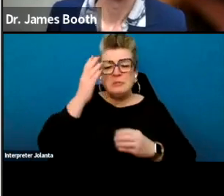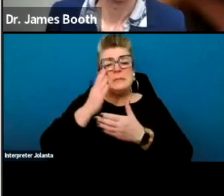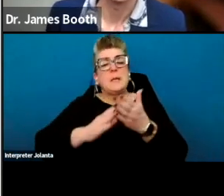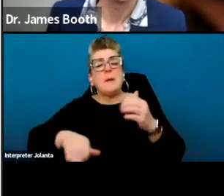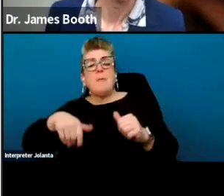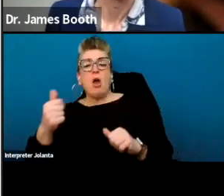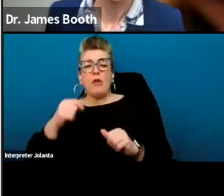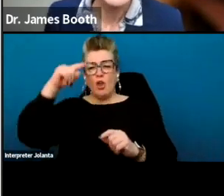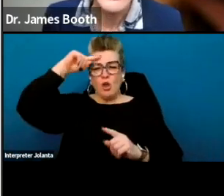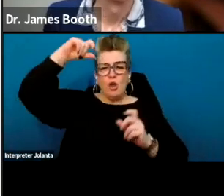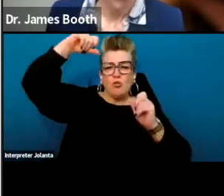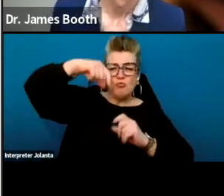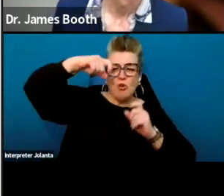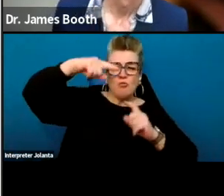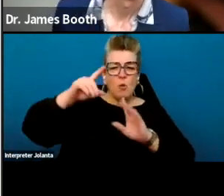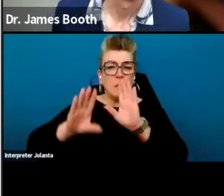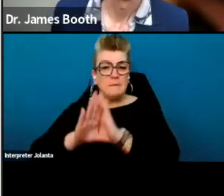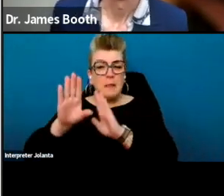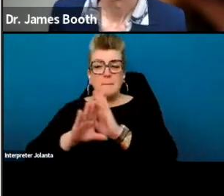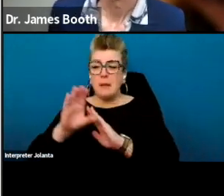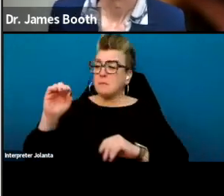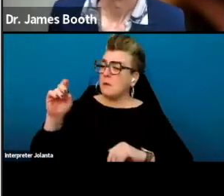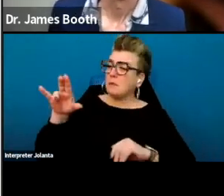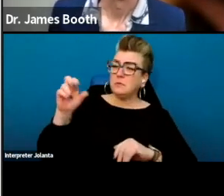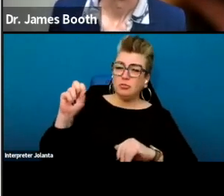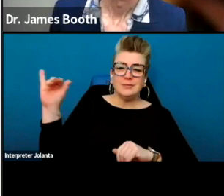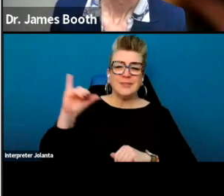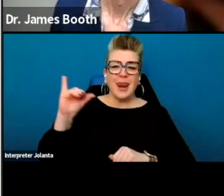conditions such as dyscalculia.